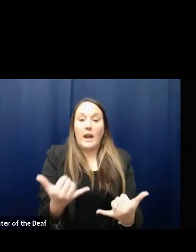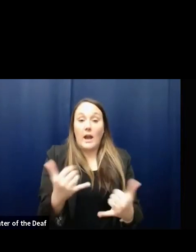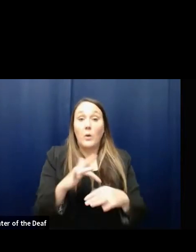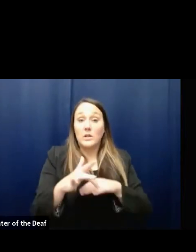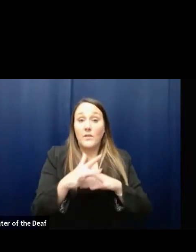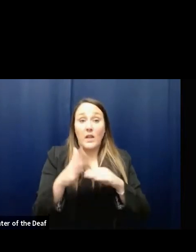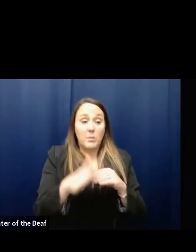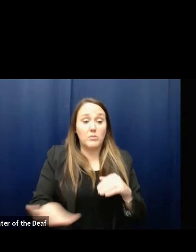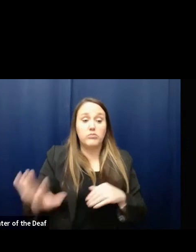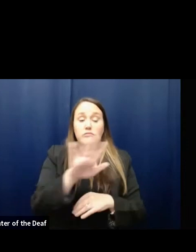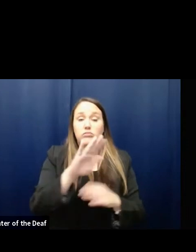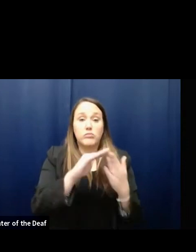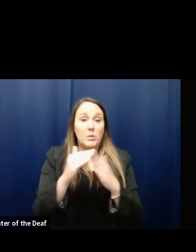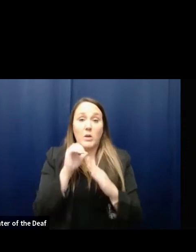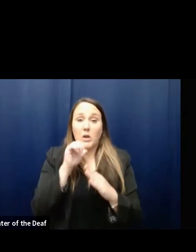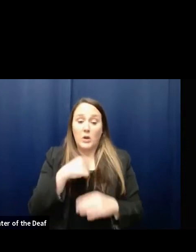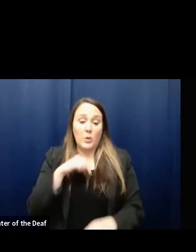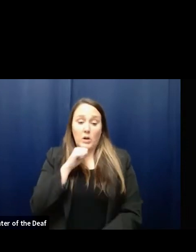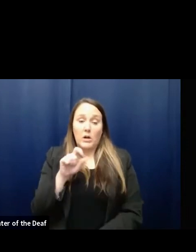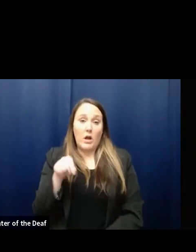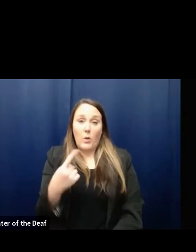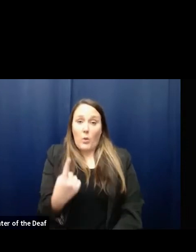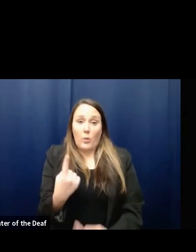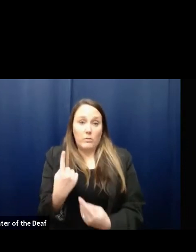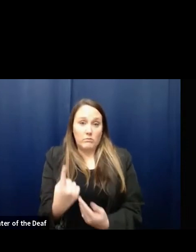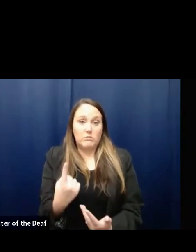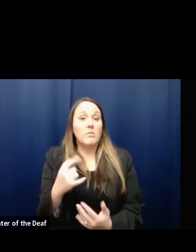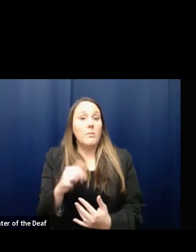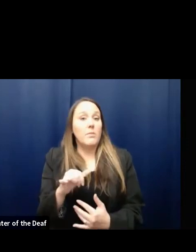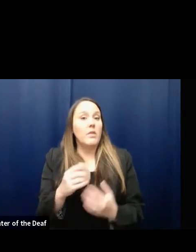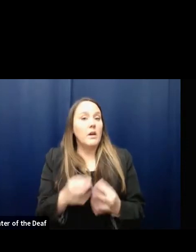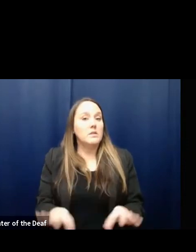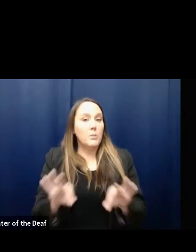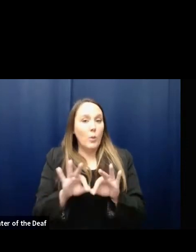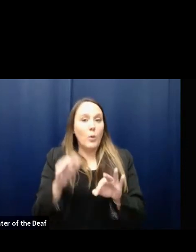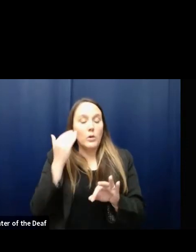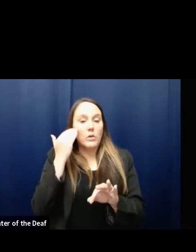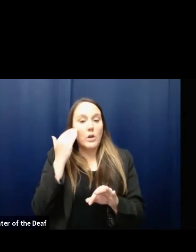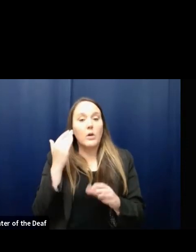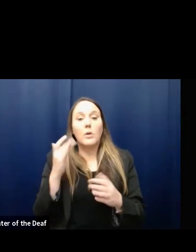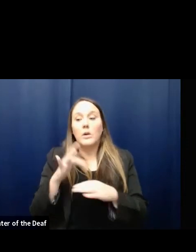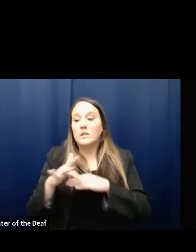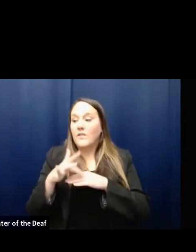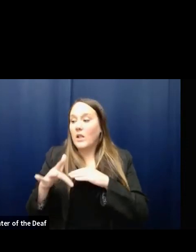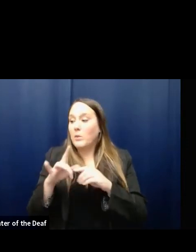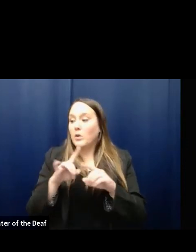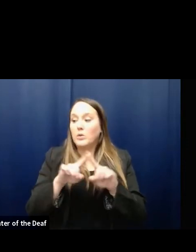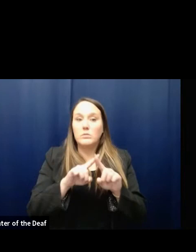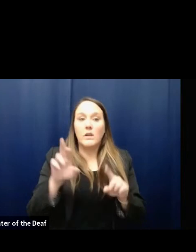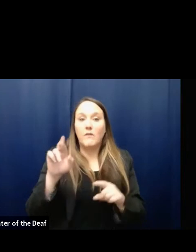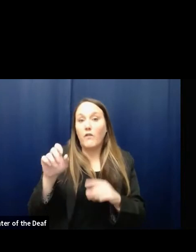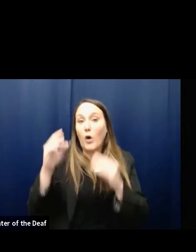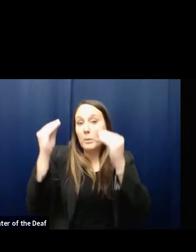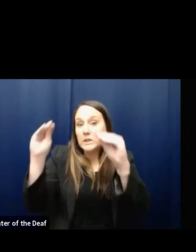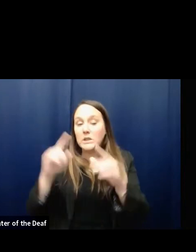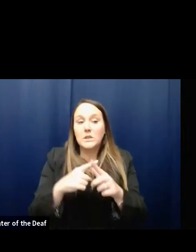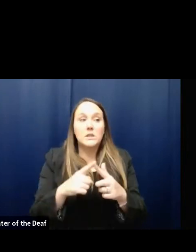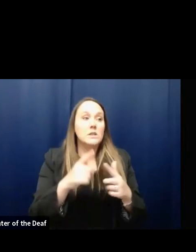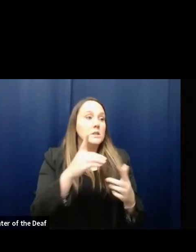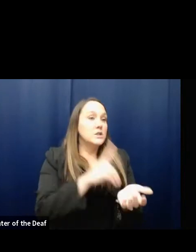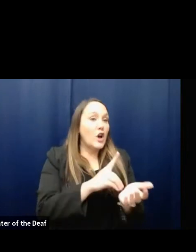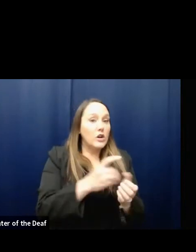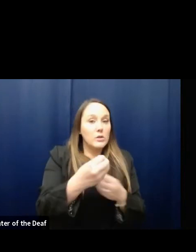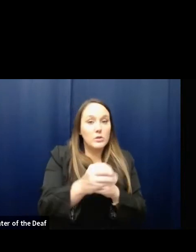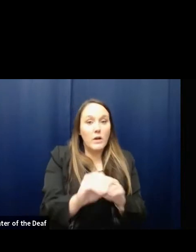the community. We're not the only ones giving flu shots. I think that's important for people to know. It's available at lots of pharmacies, lots of doctors'